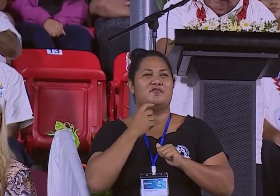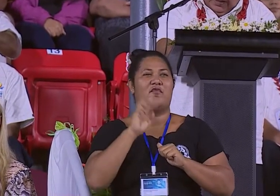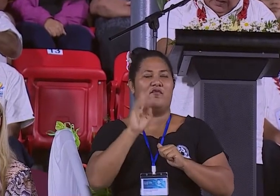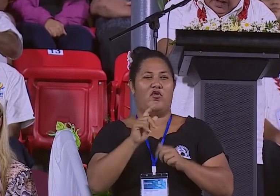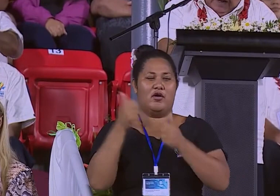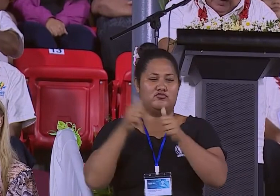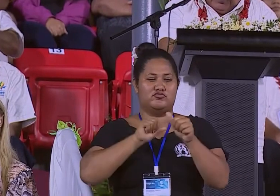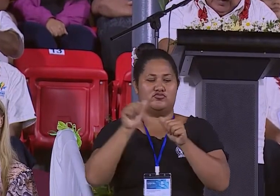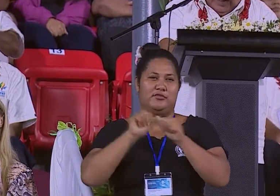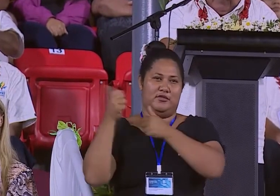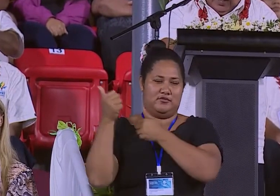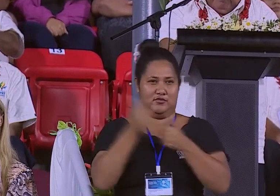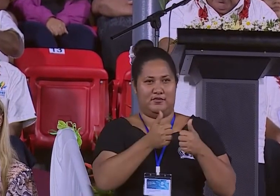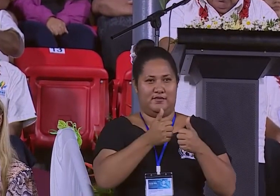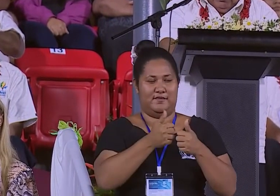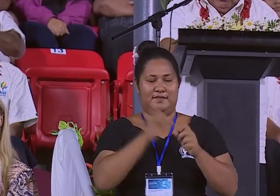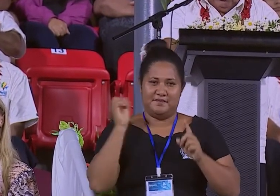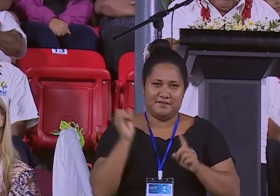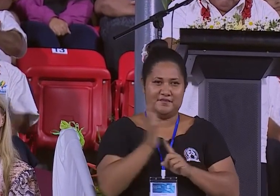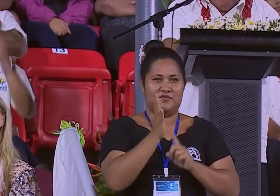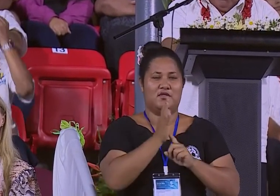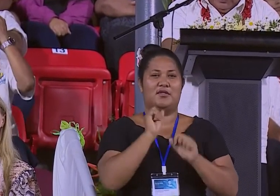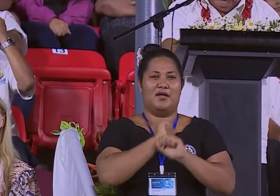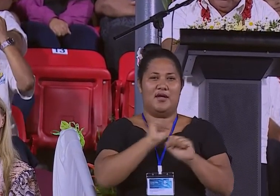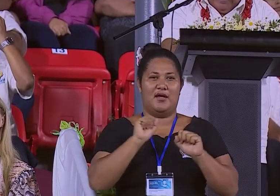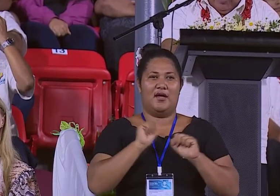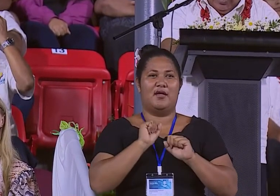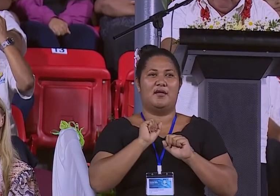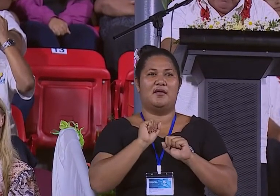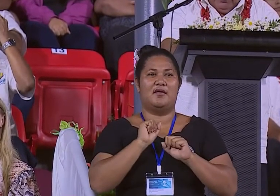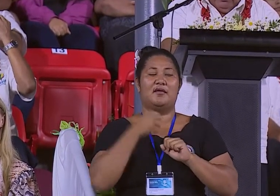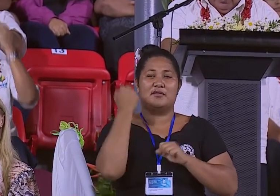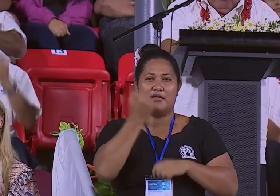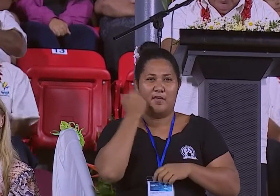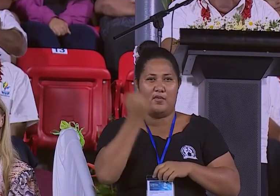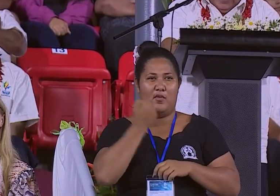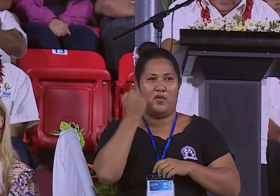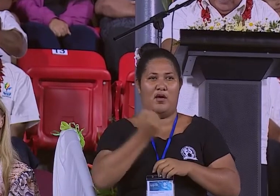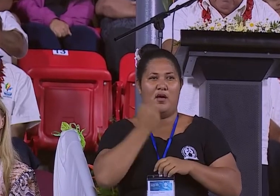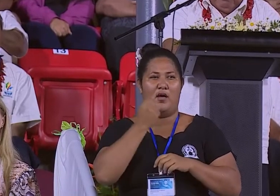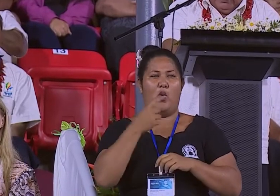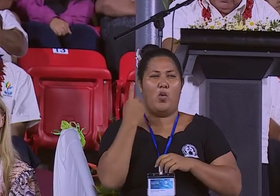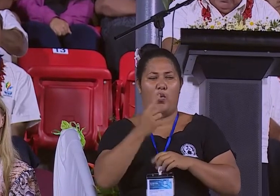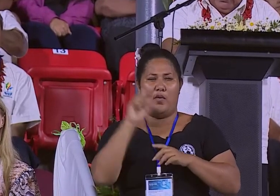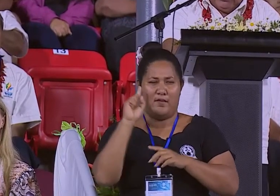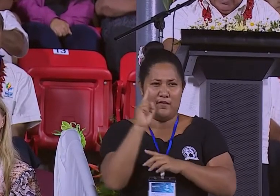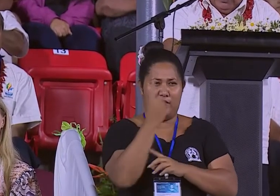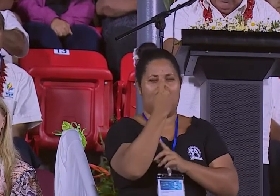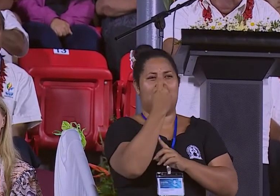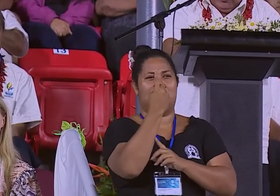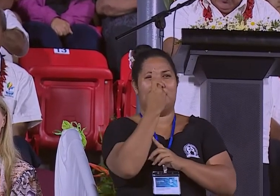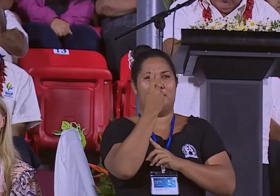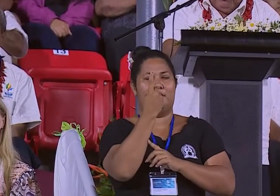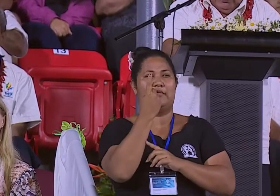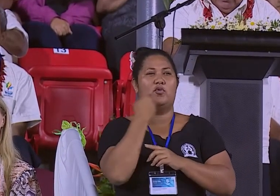lelei. Ai mai se lava o lo taula mua ai Samoa na mua I malae I le sa